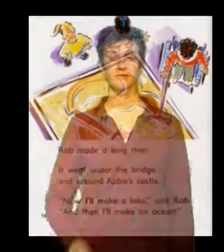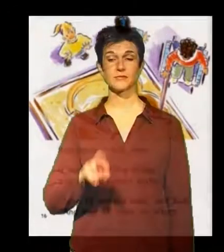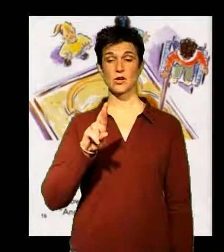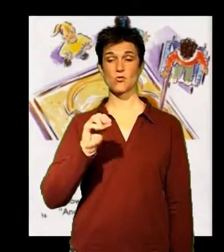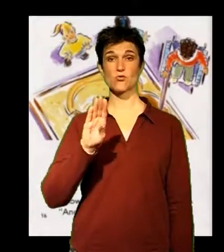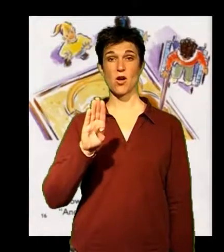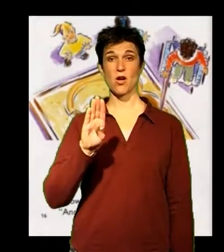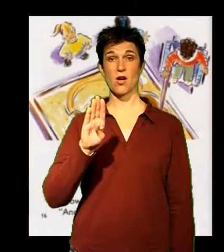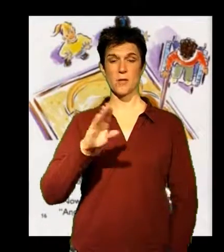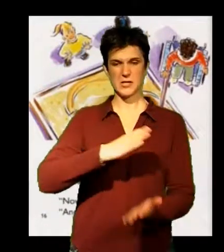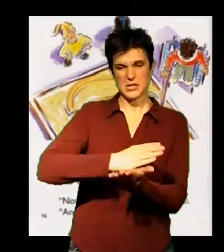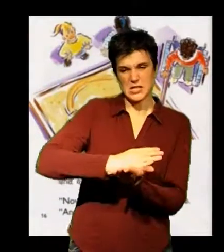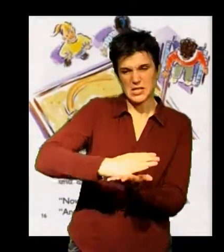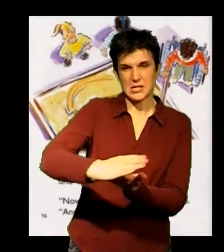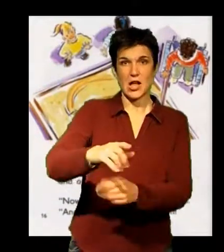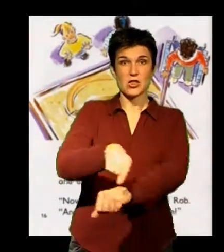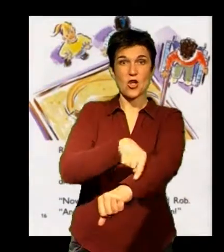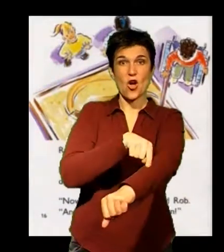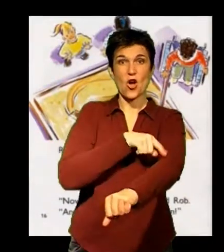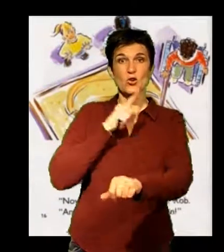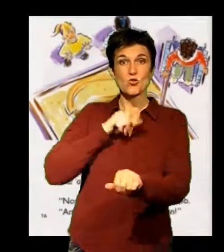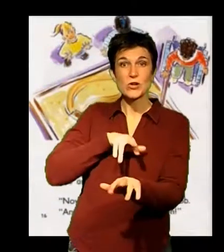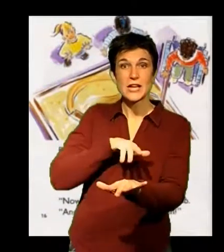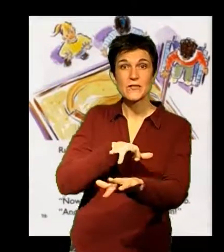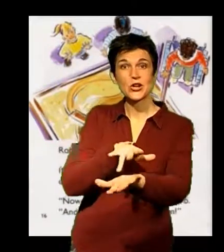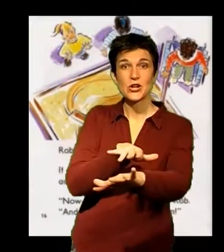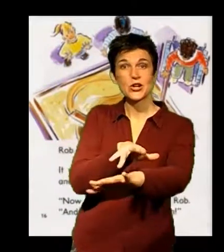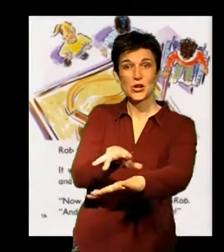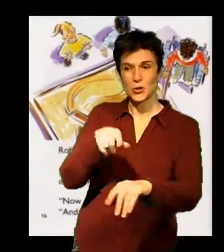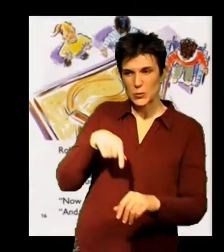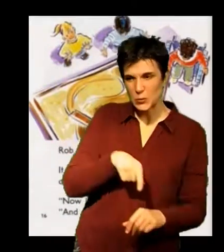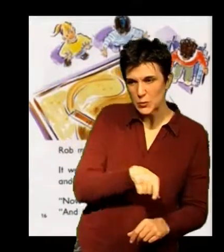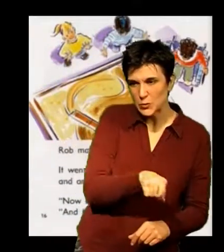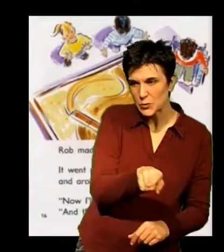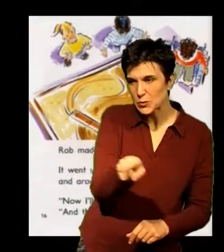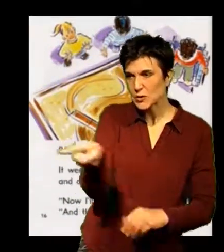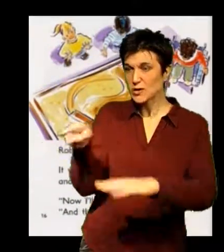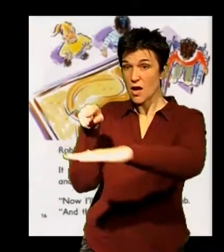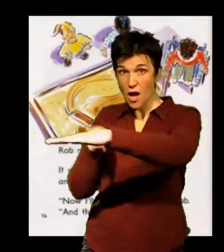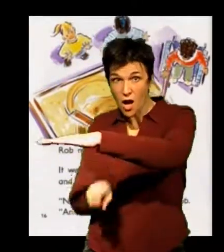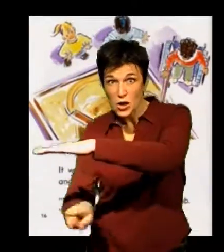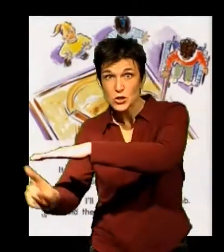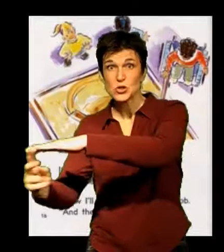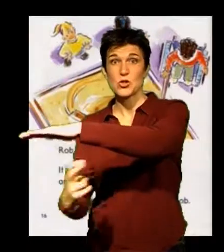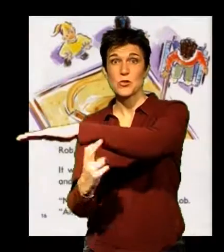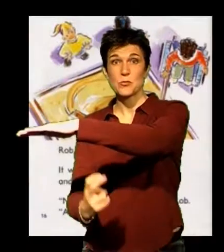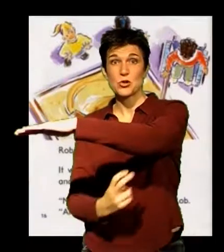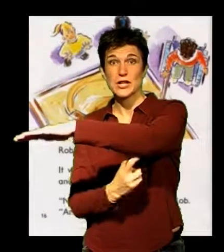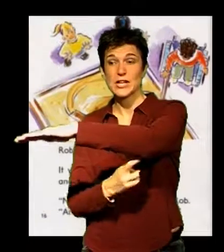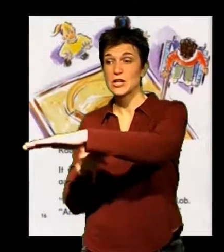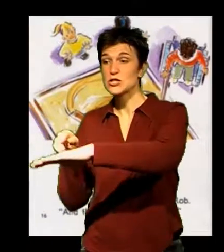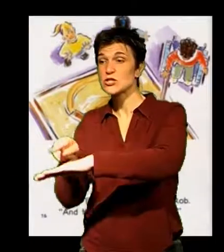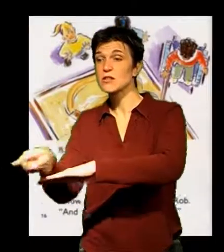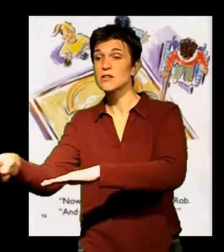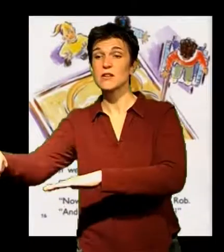Rob made a long river. It went under the bridge and around Abby's